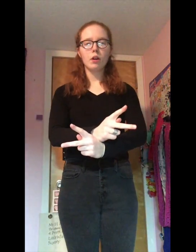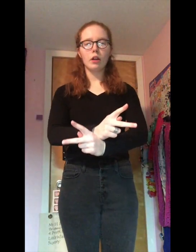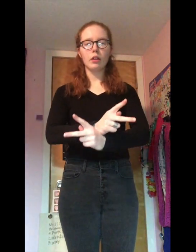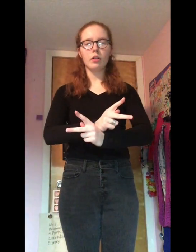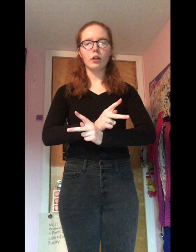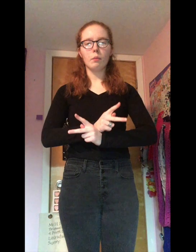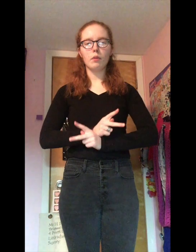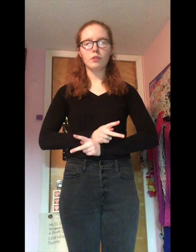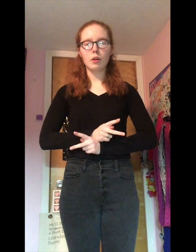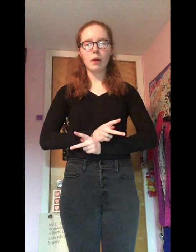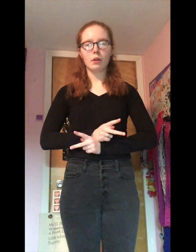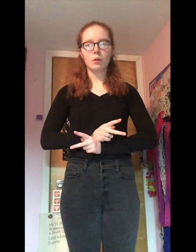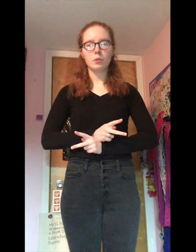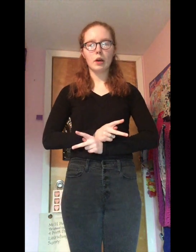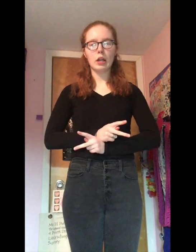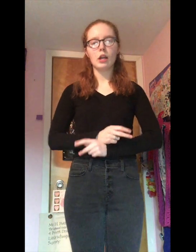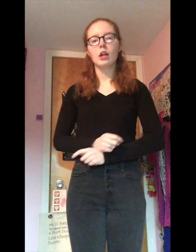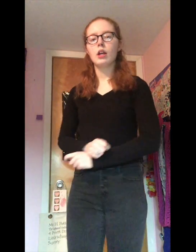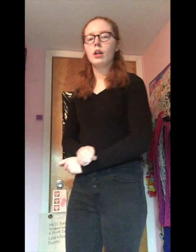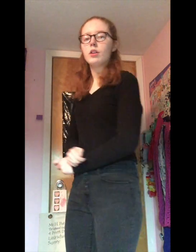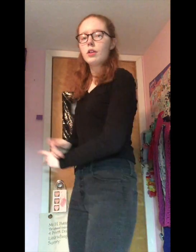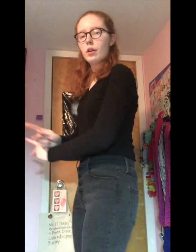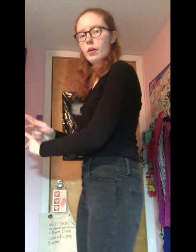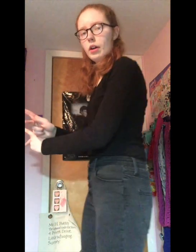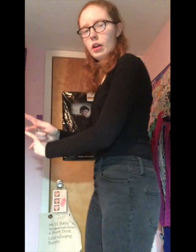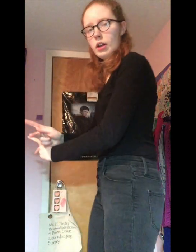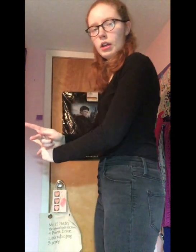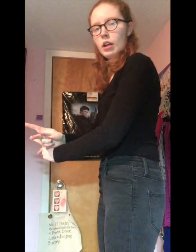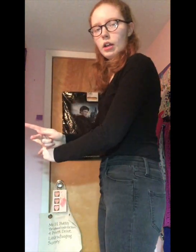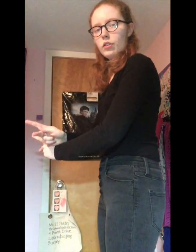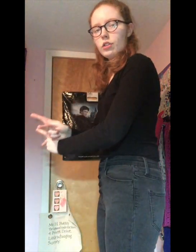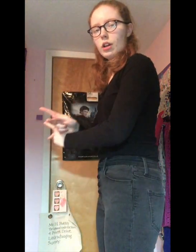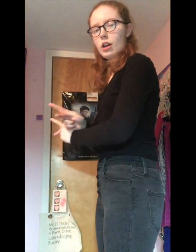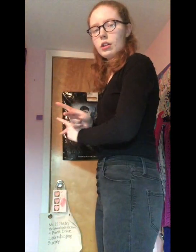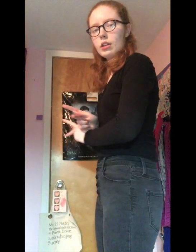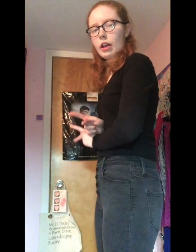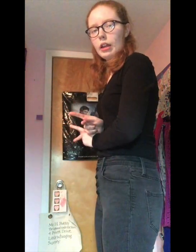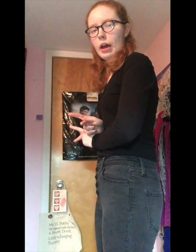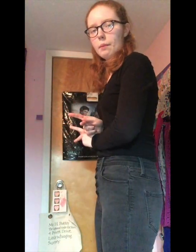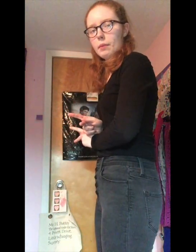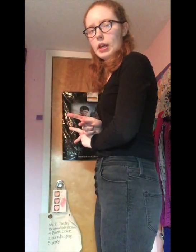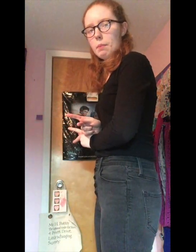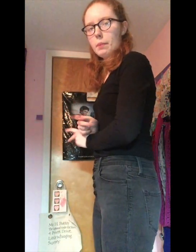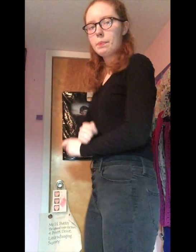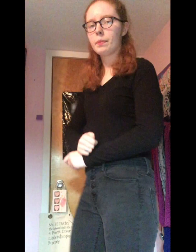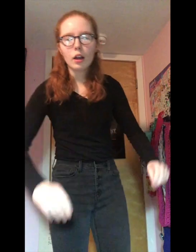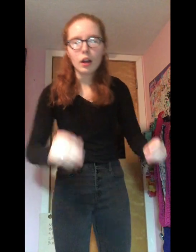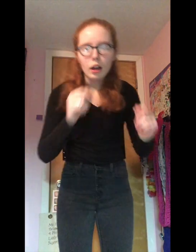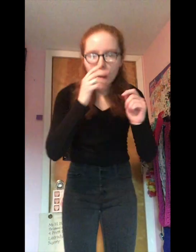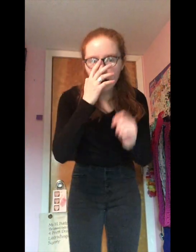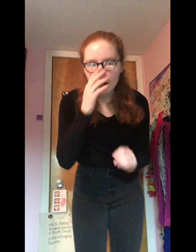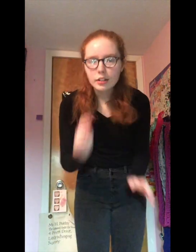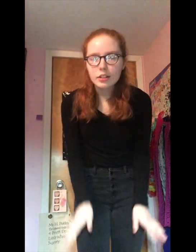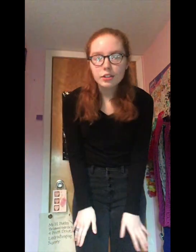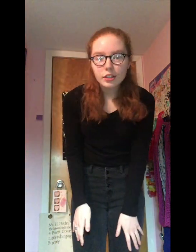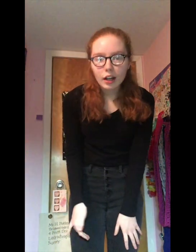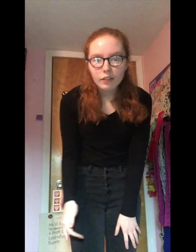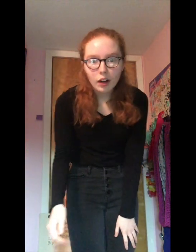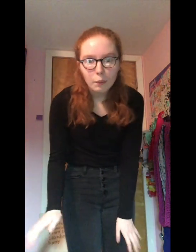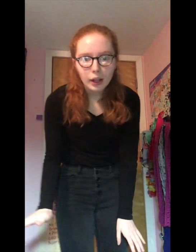and then they're going to move straight back towards your body. So just like that. Keep. Alright, sister's kind of a